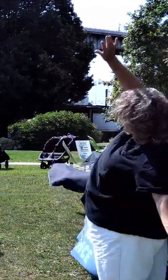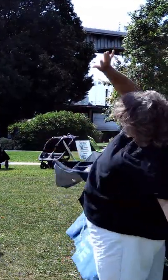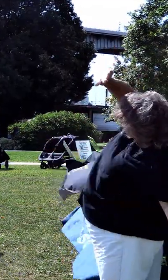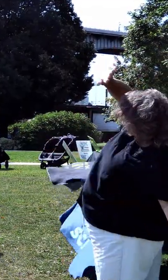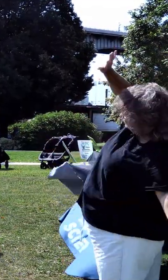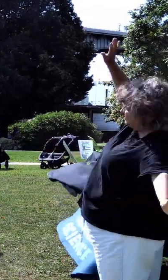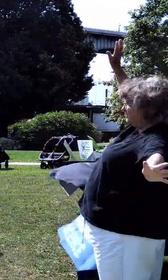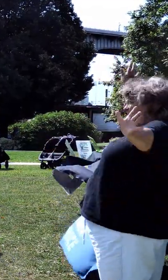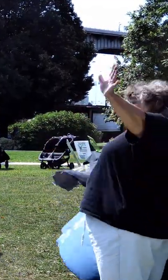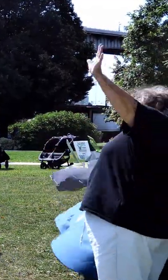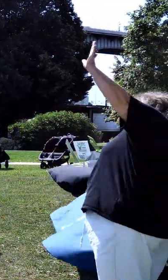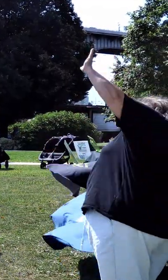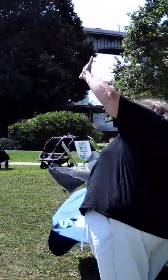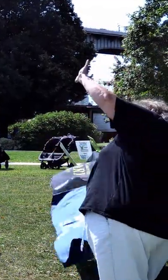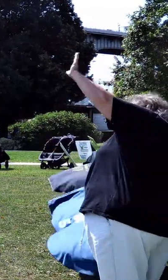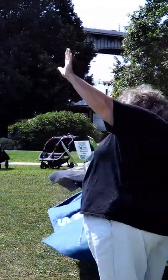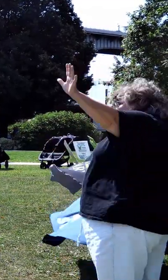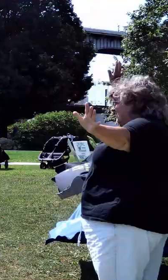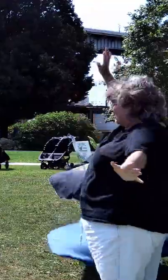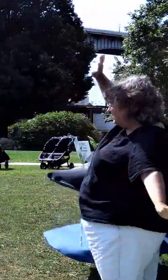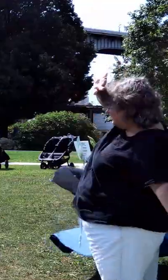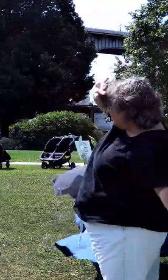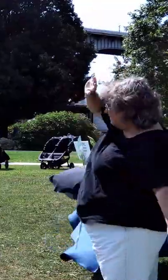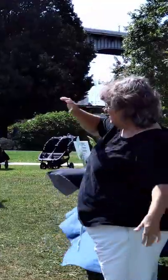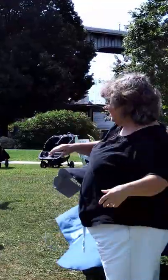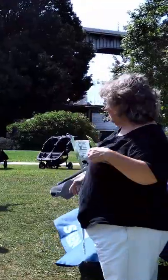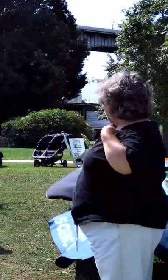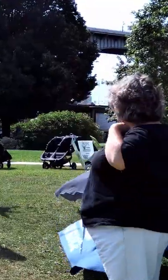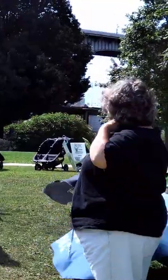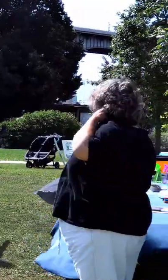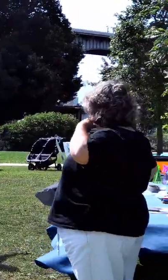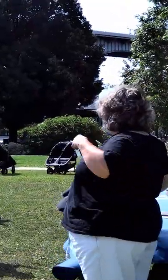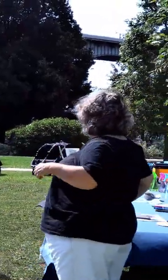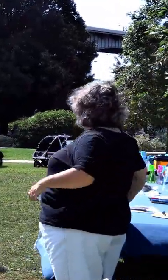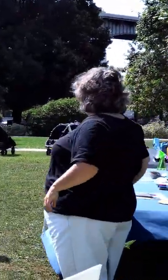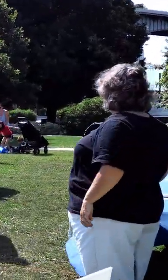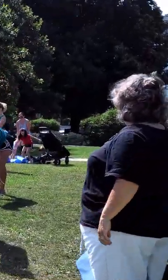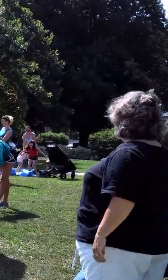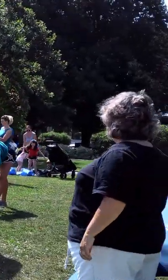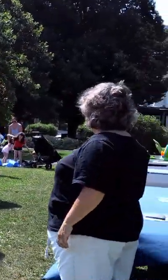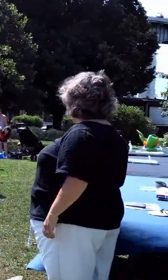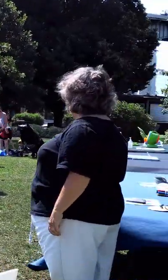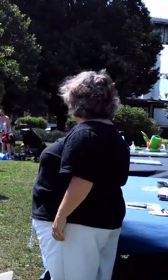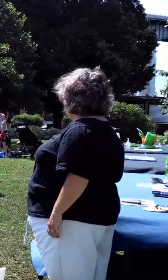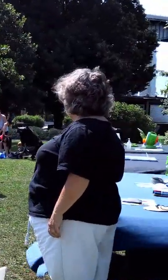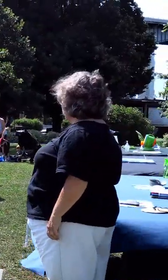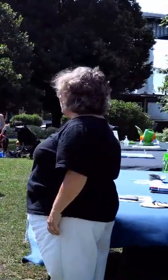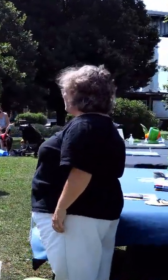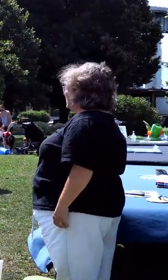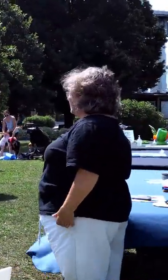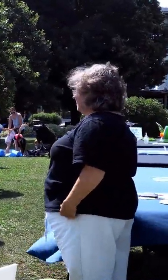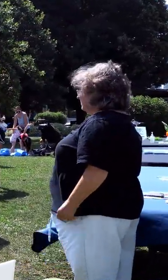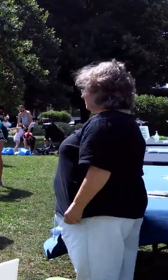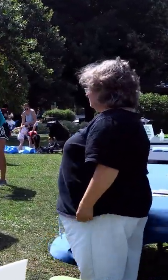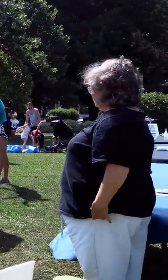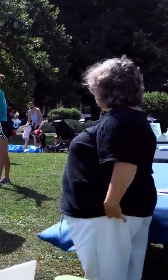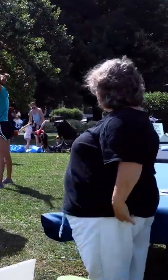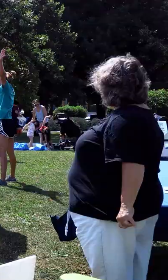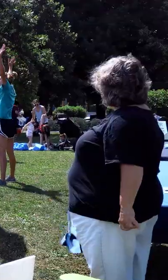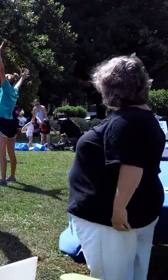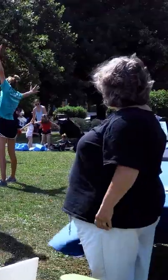side. Good job. And all the way up and over to the other side. Ready, one